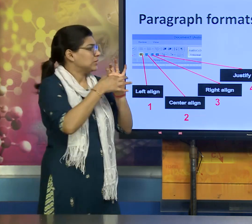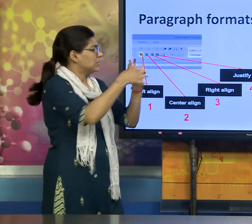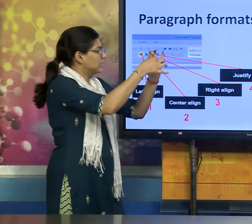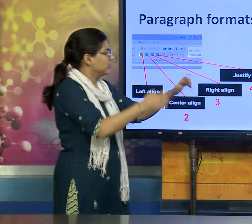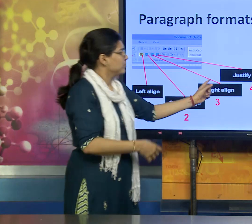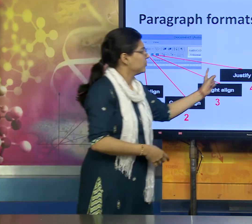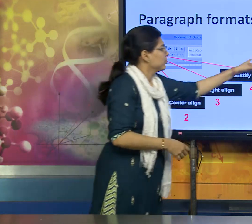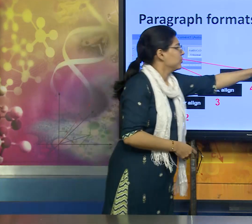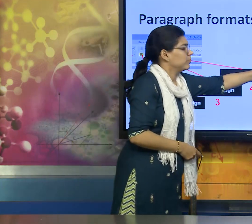center